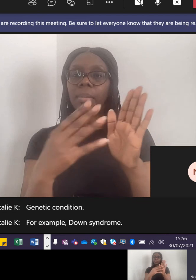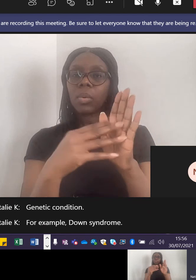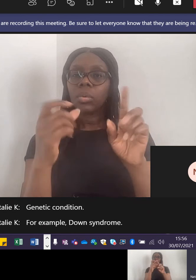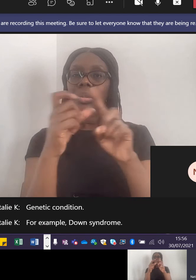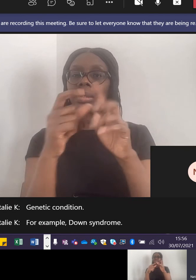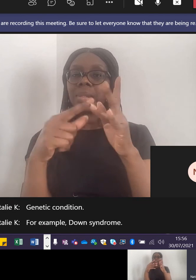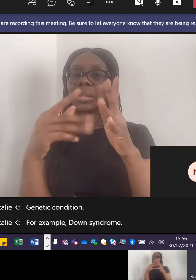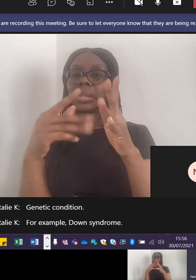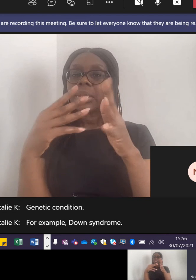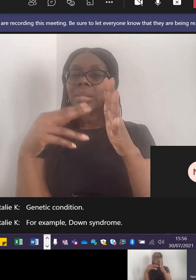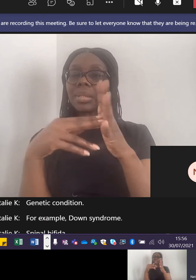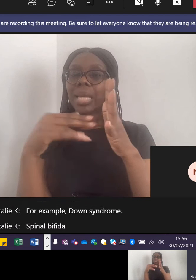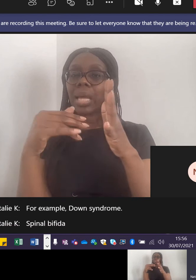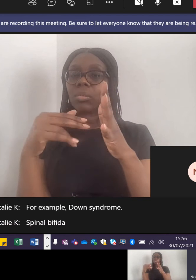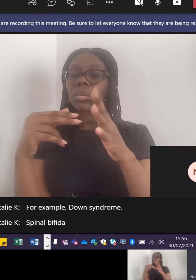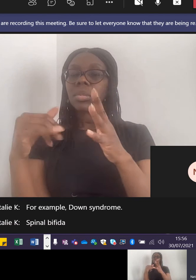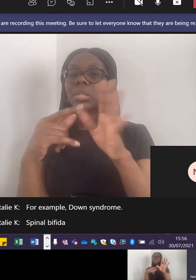spinal bifida,